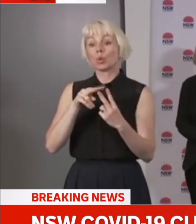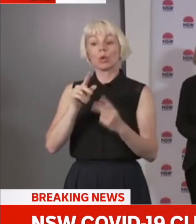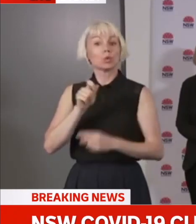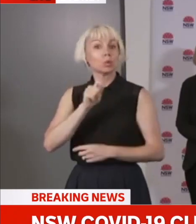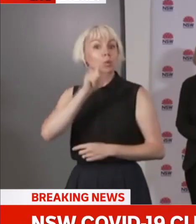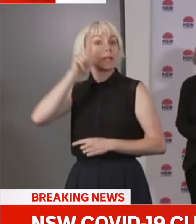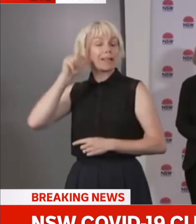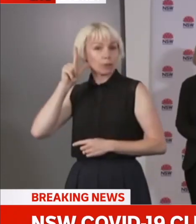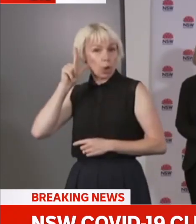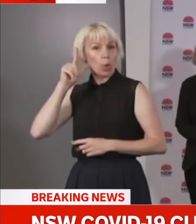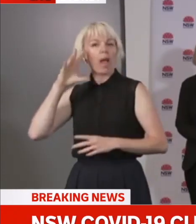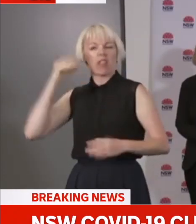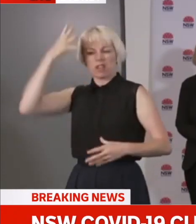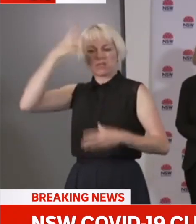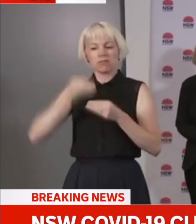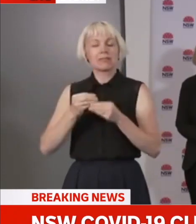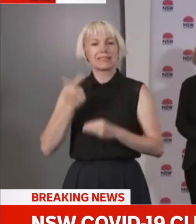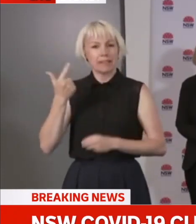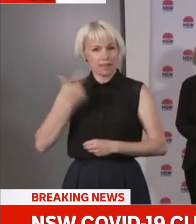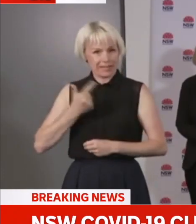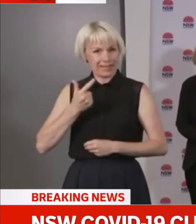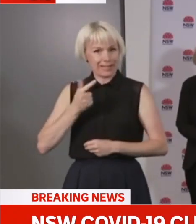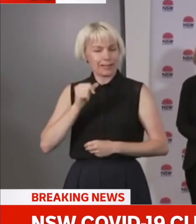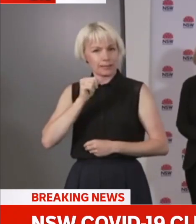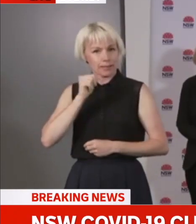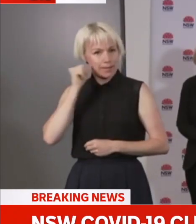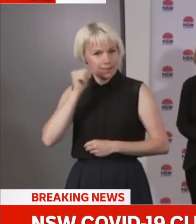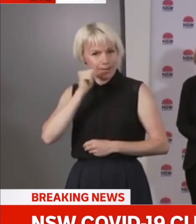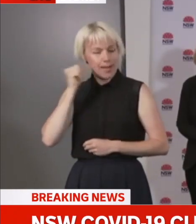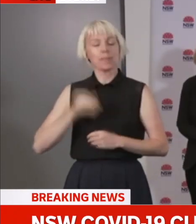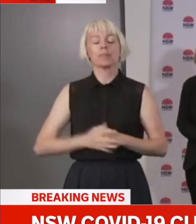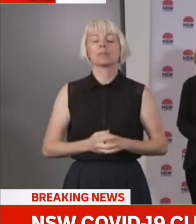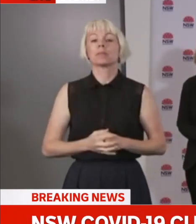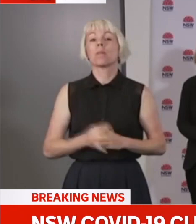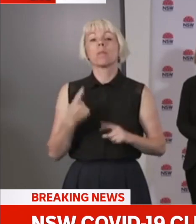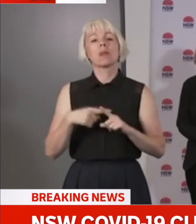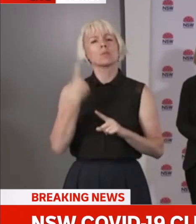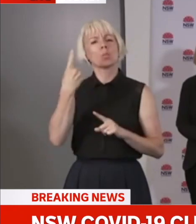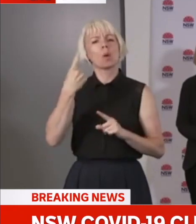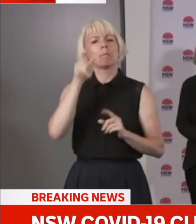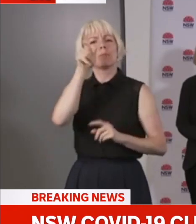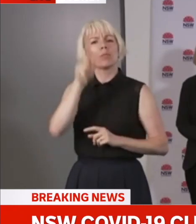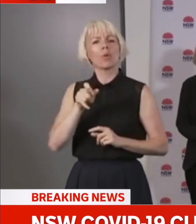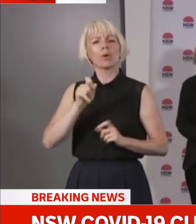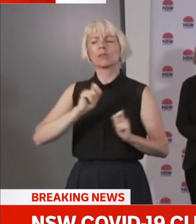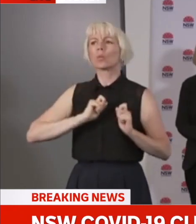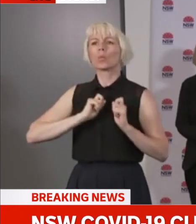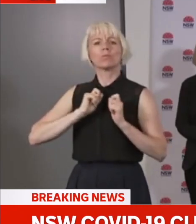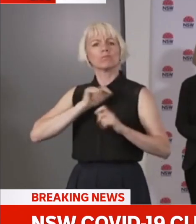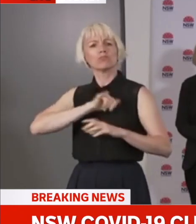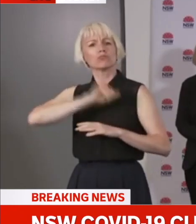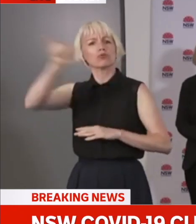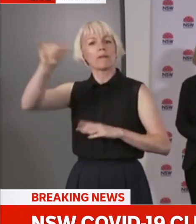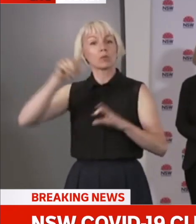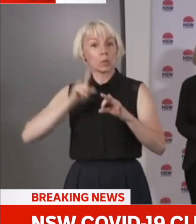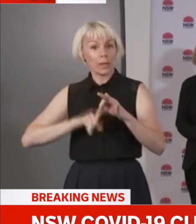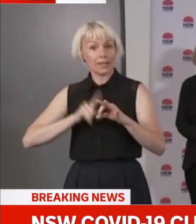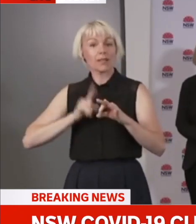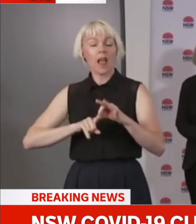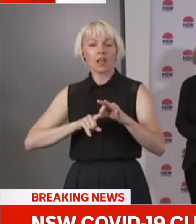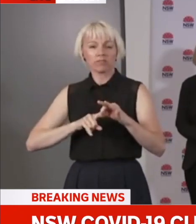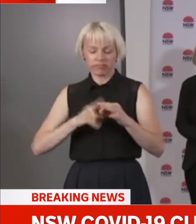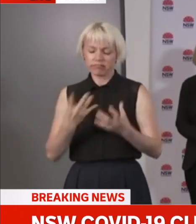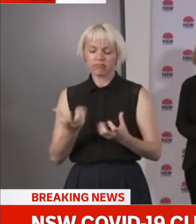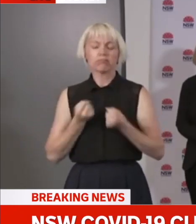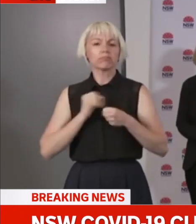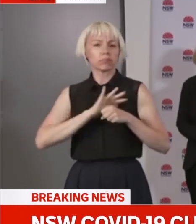to 17. There is also one additional case of a person who travelled to Queensland that also